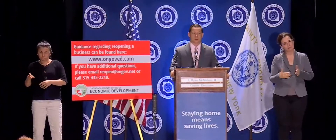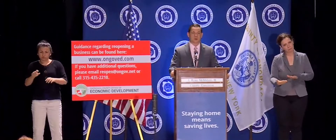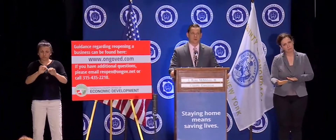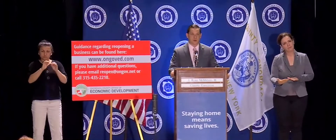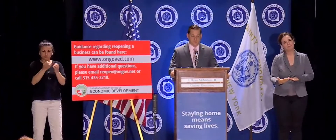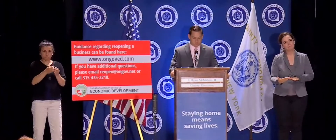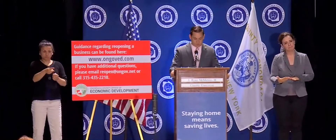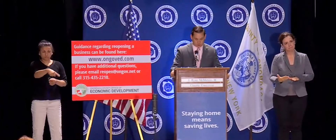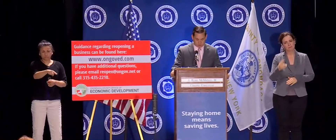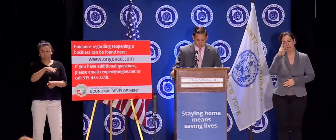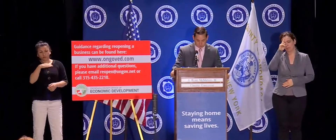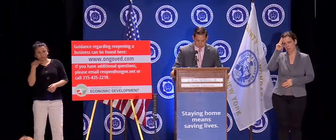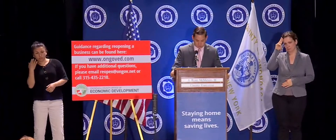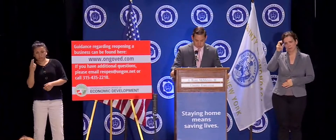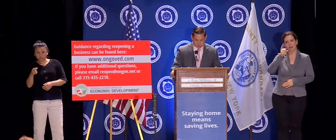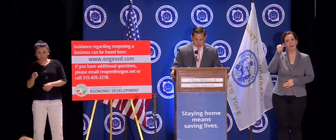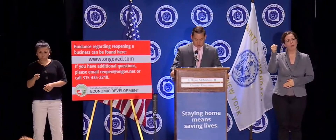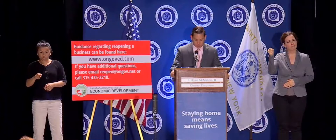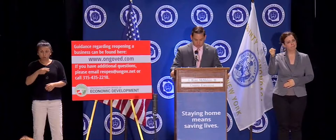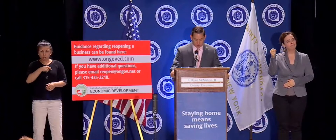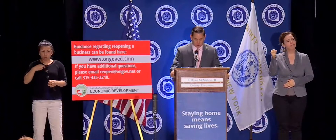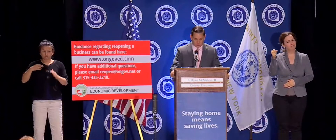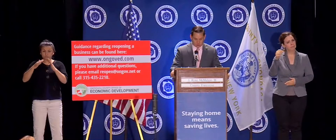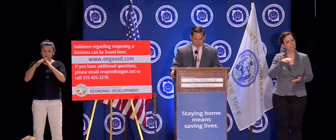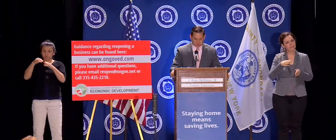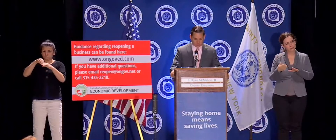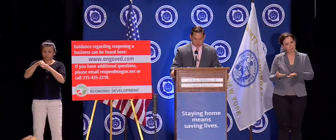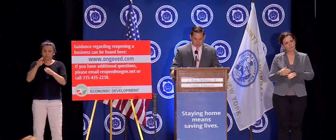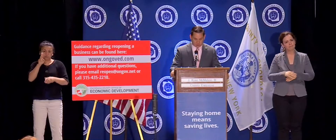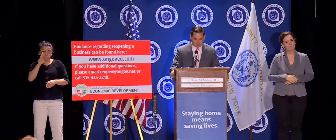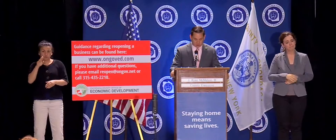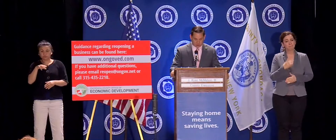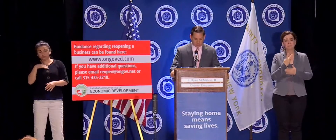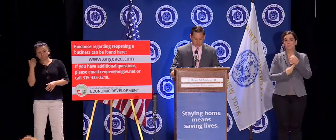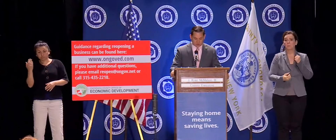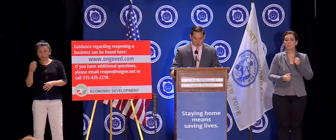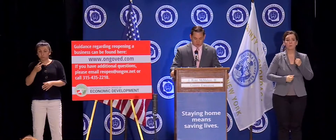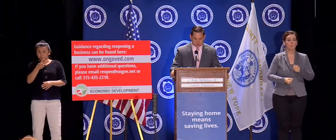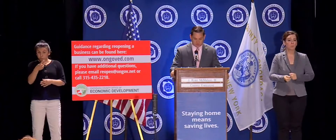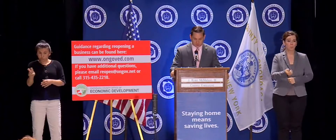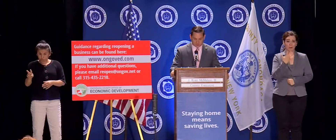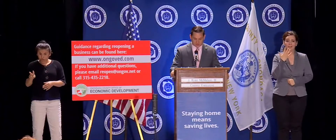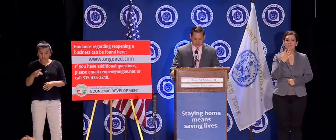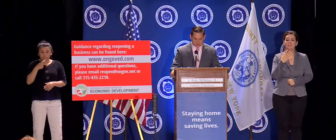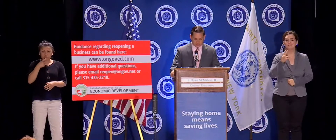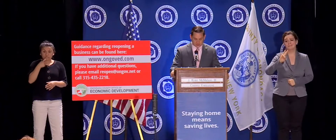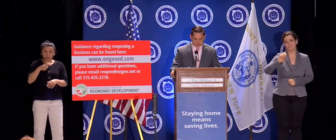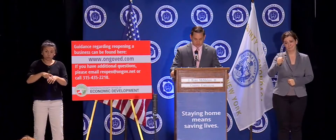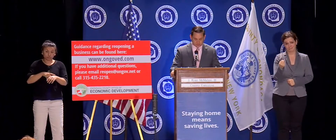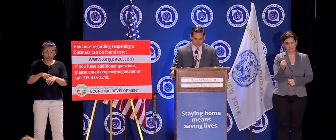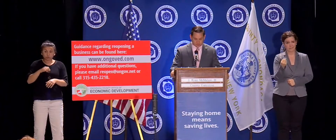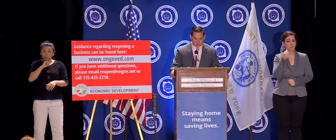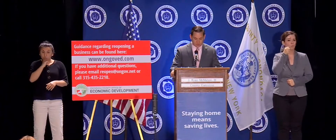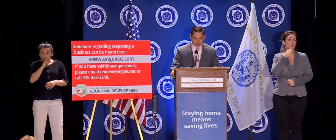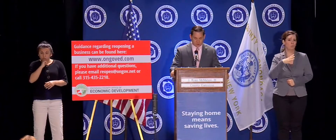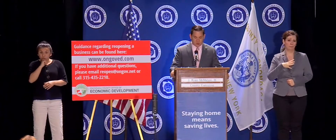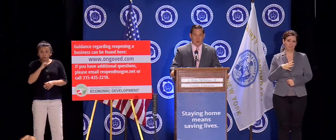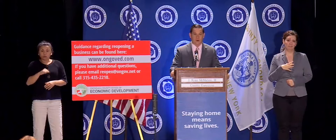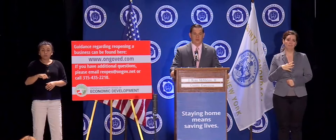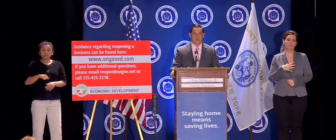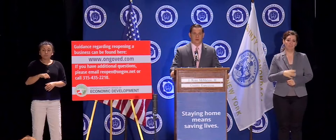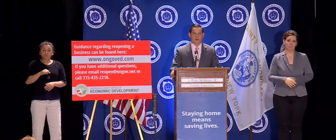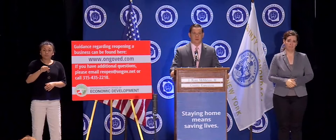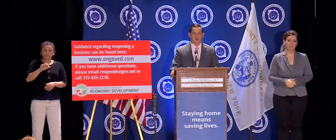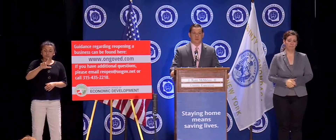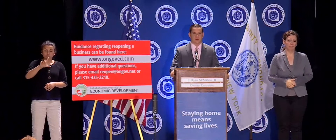hospitals over the last 24 hours. Both of them were Caucasian women in their 70s. I